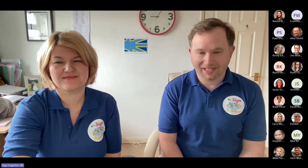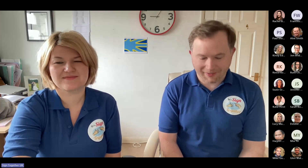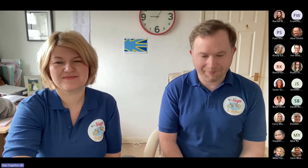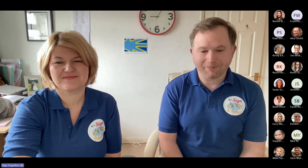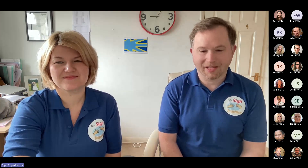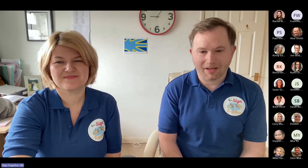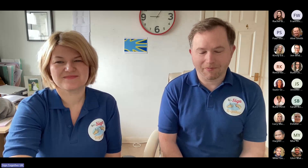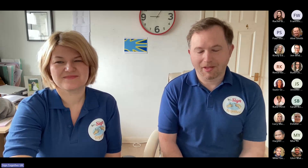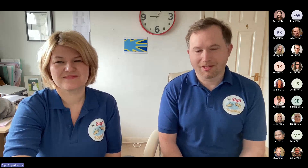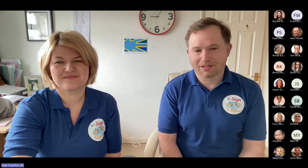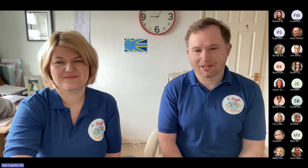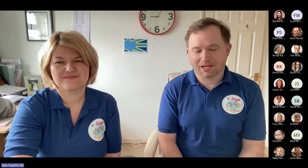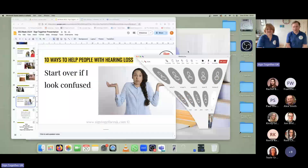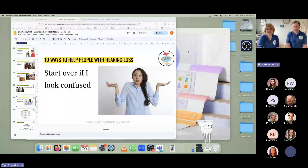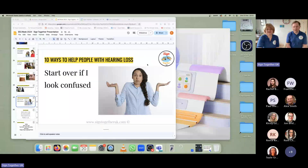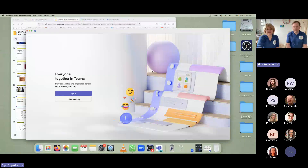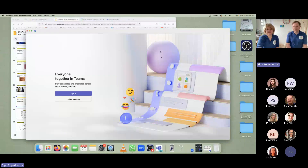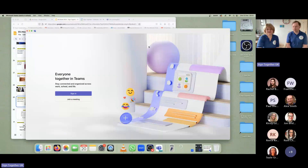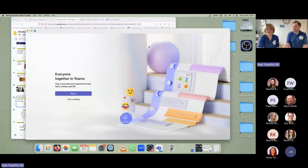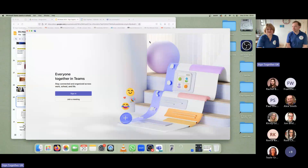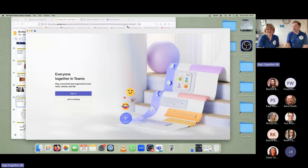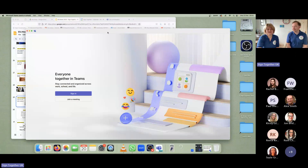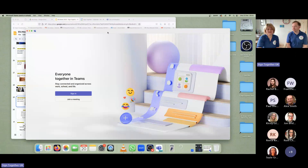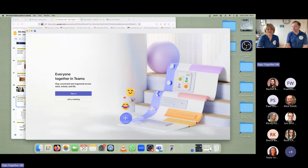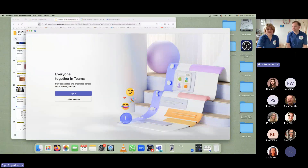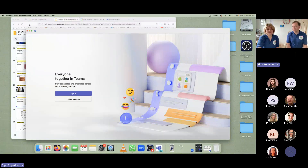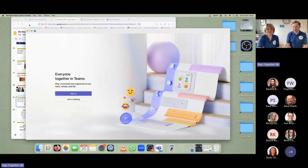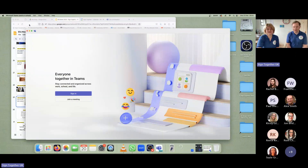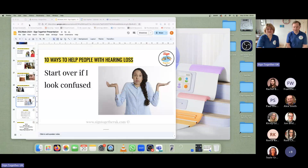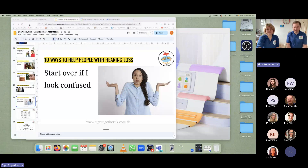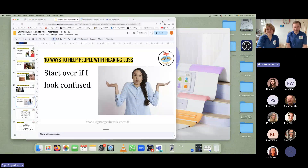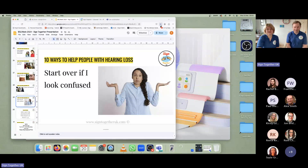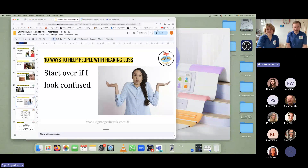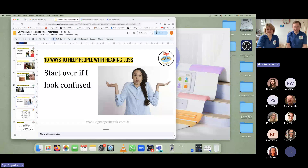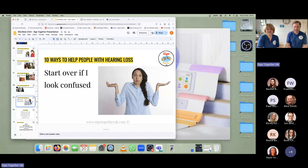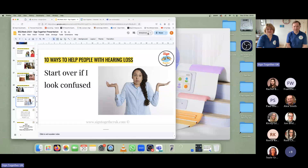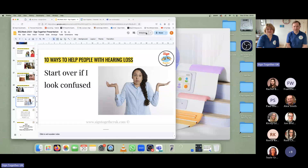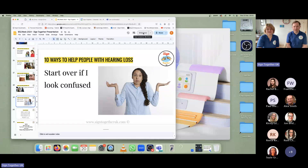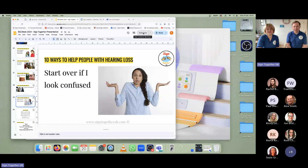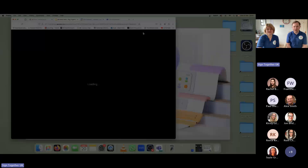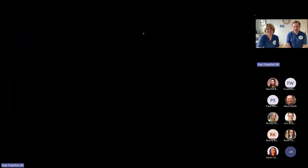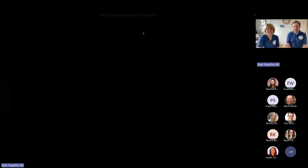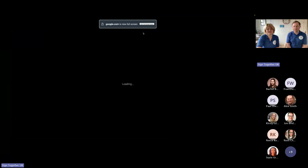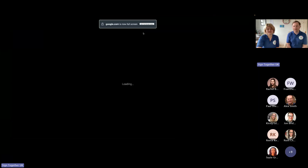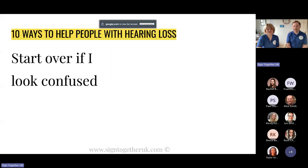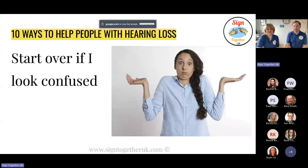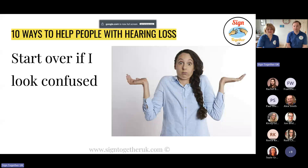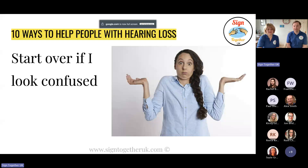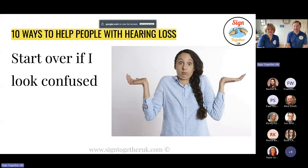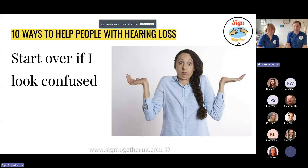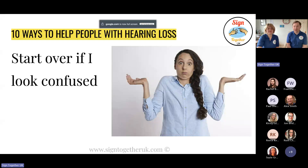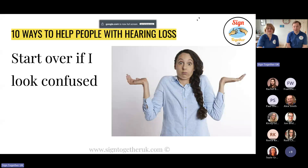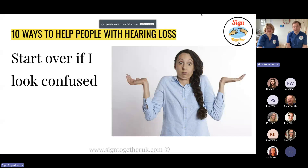Yeah. So this is one we use quite a lot, isn't it? So if I look confused, or something I call the deaf nod,